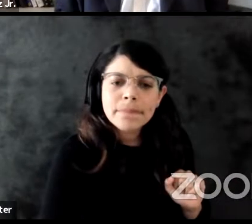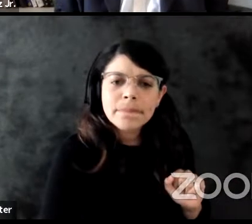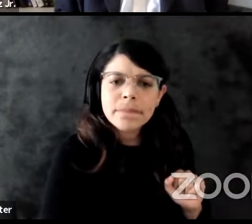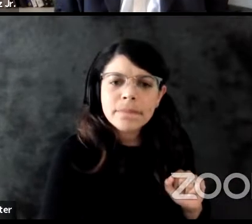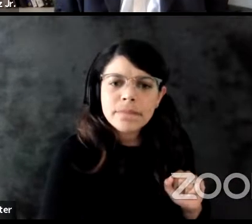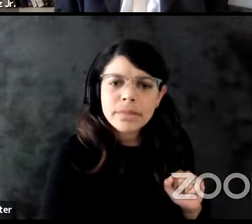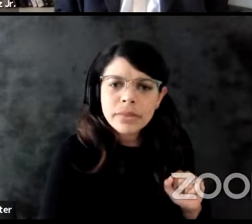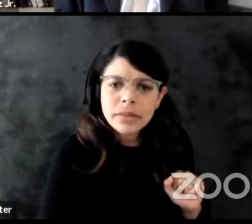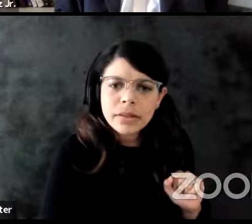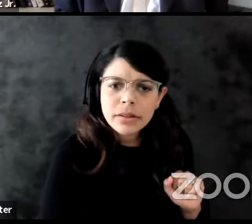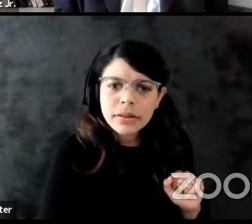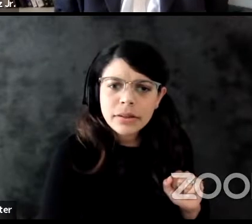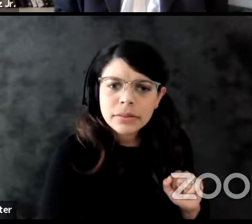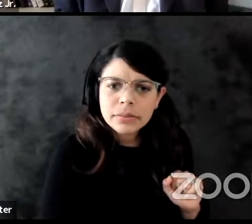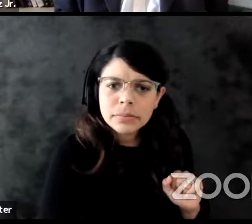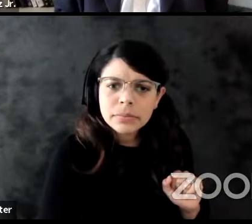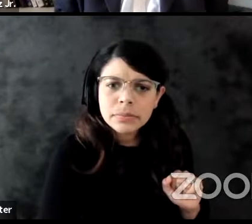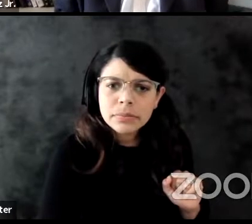You can go.